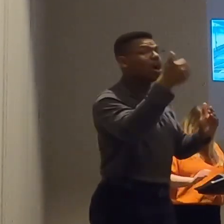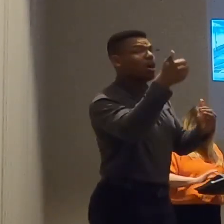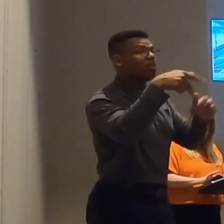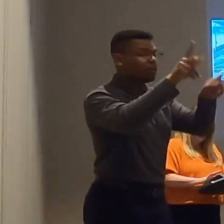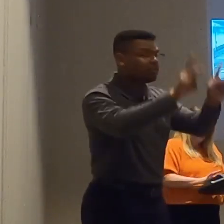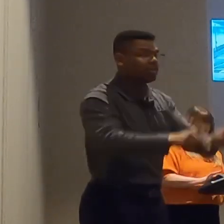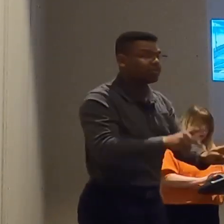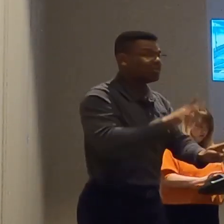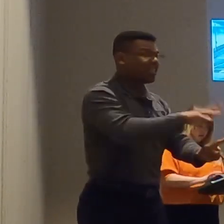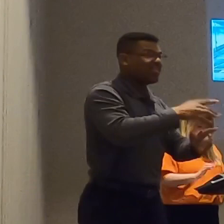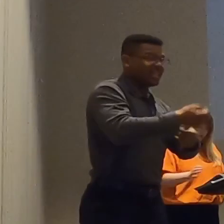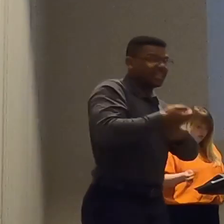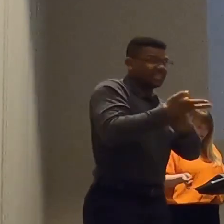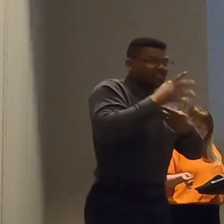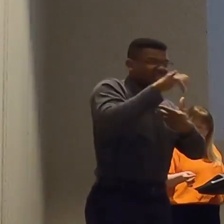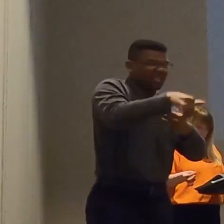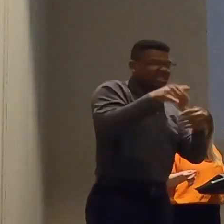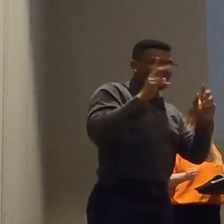moments.